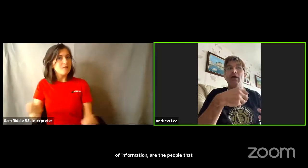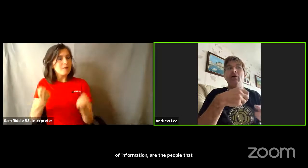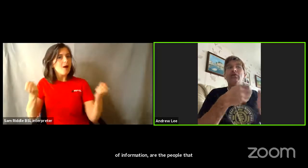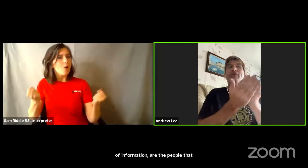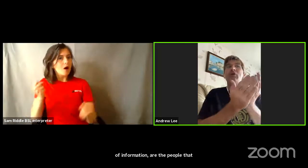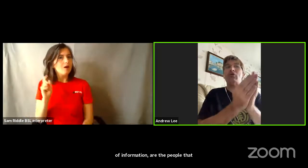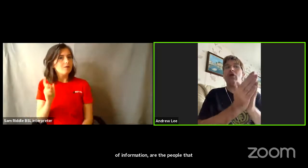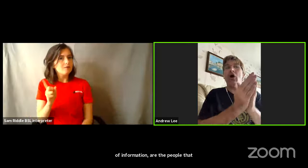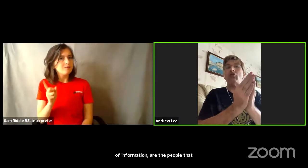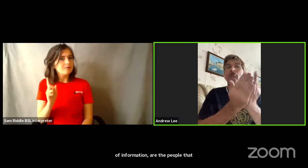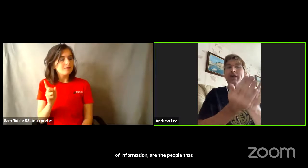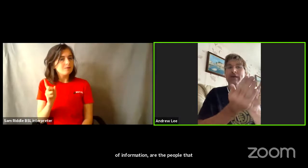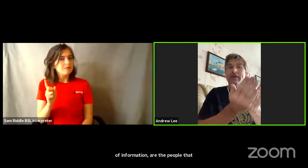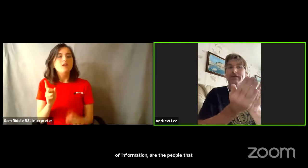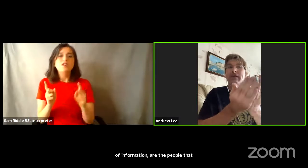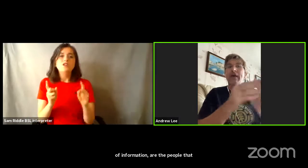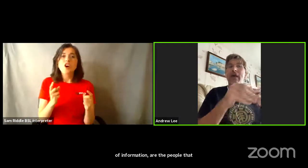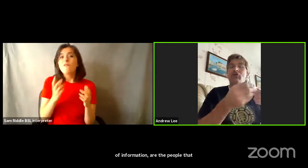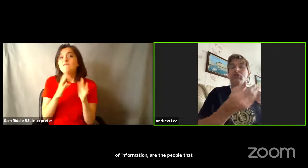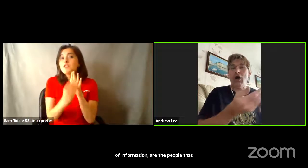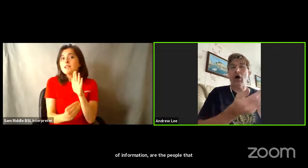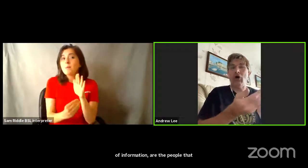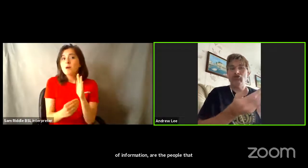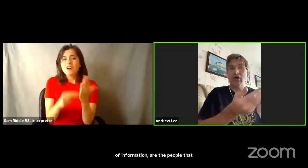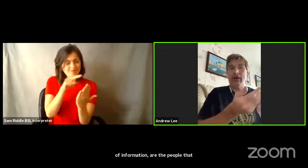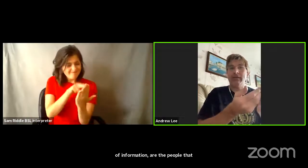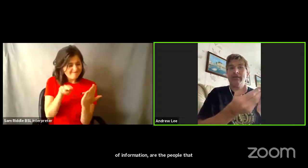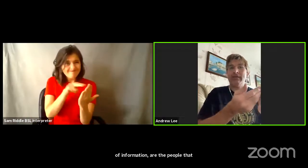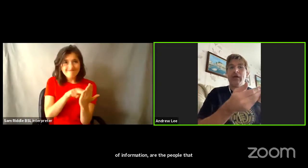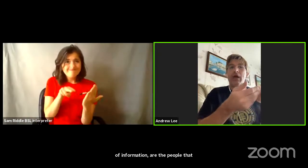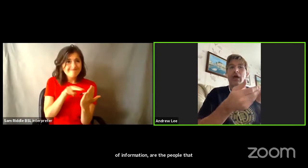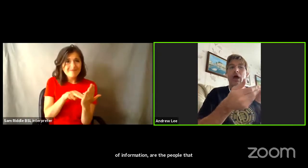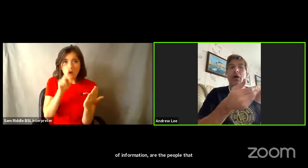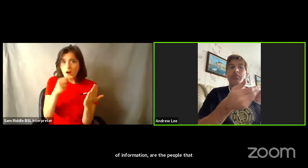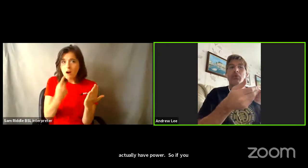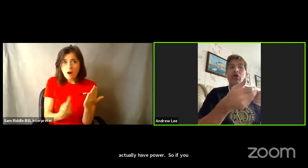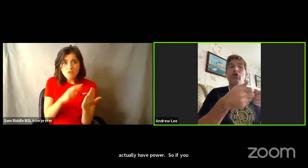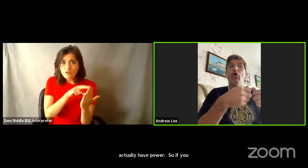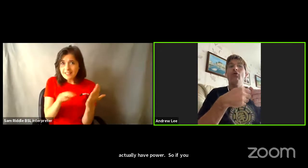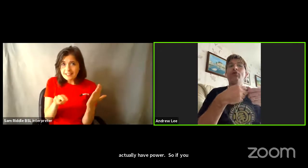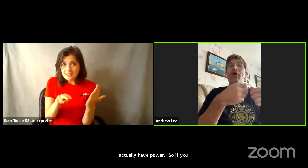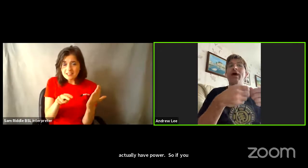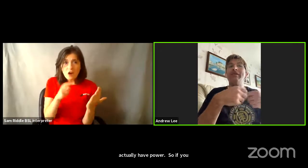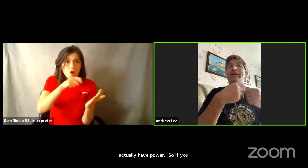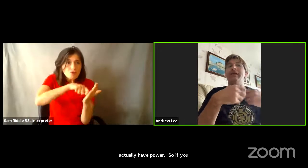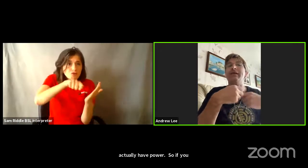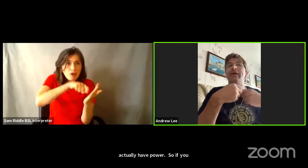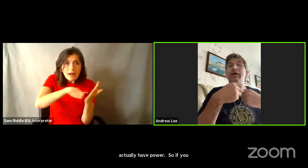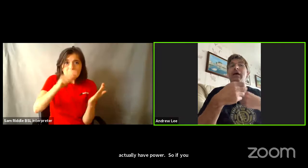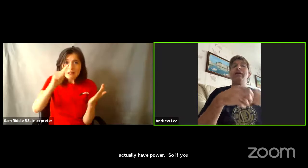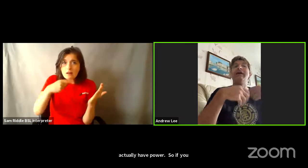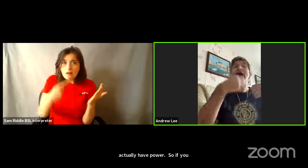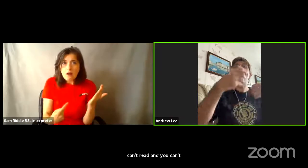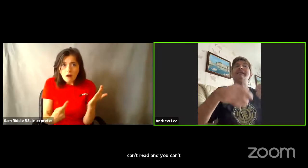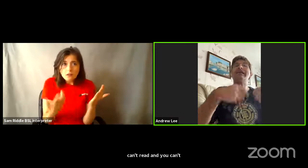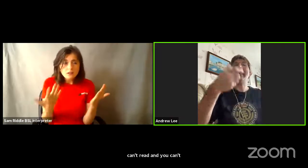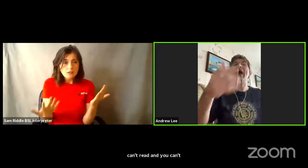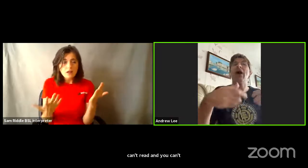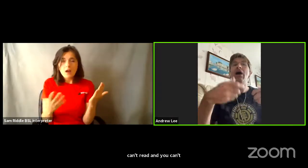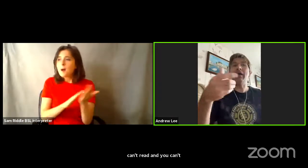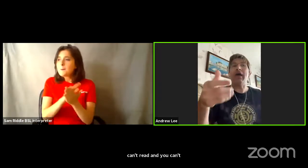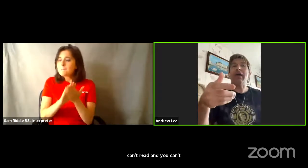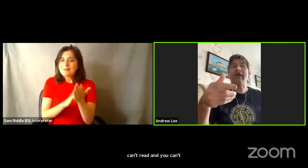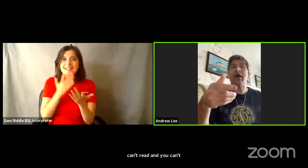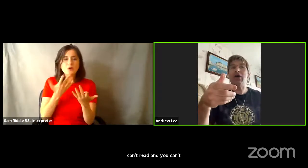power. So if you can't read and you can't write, you're fighting to actually